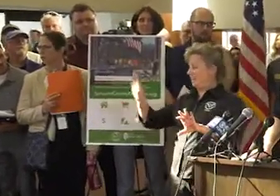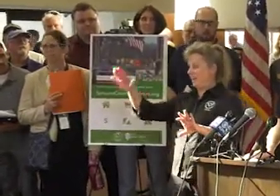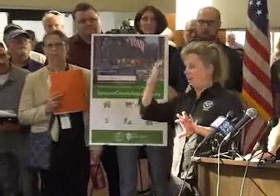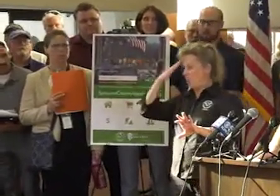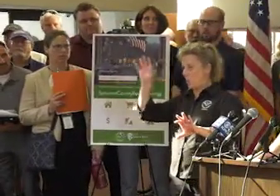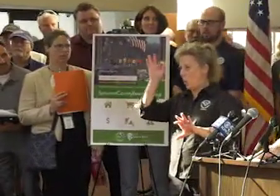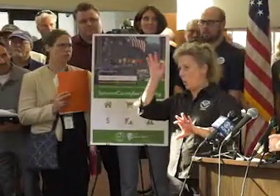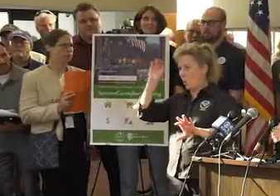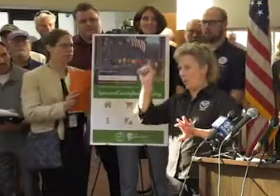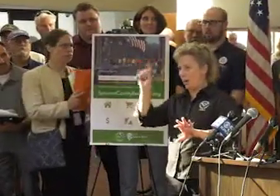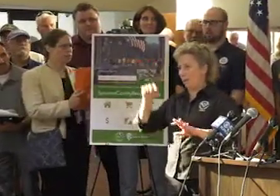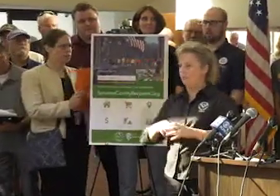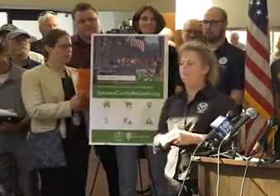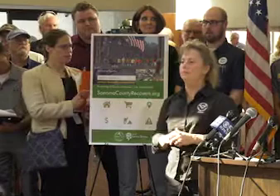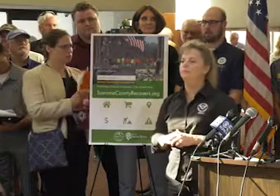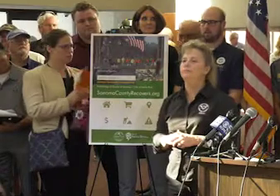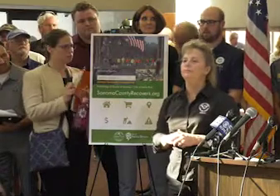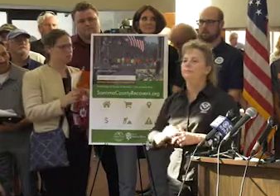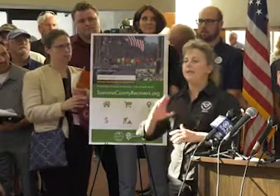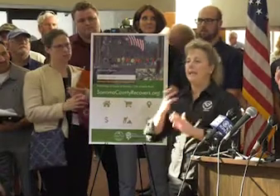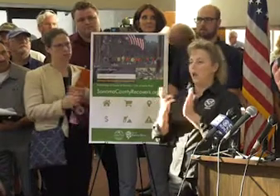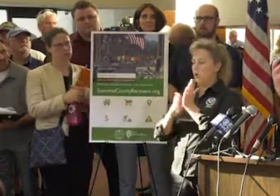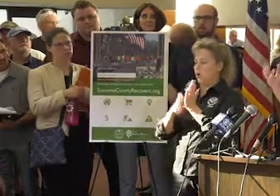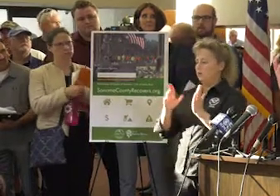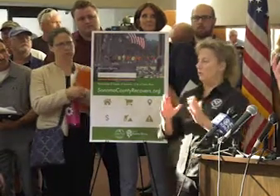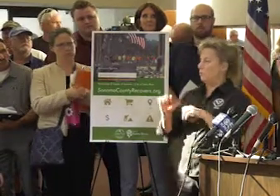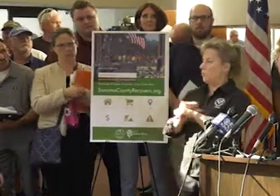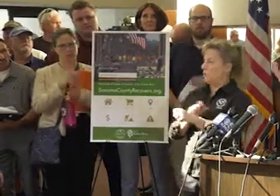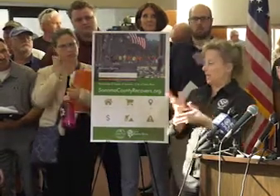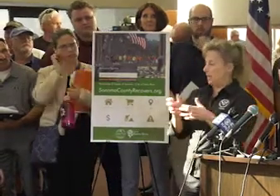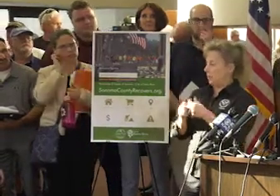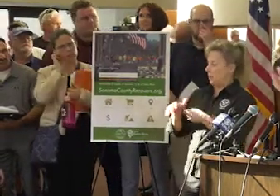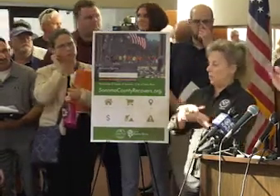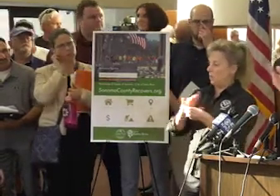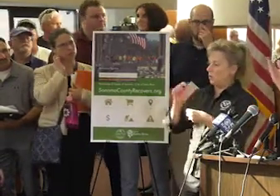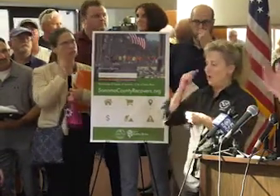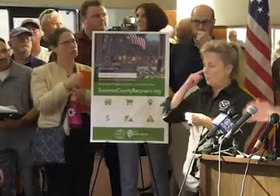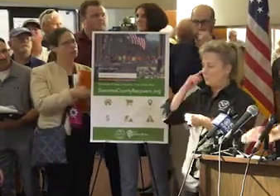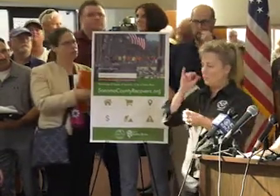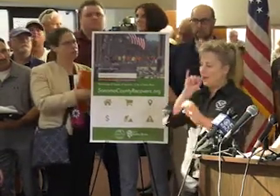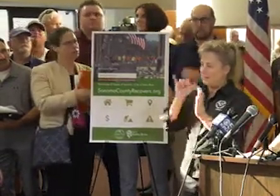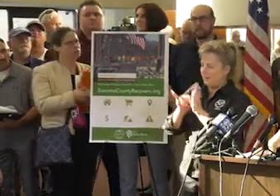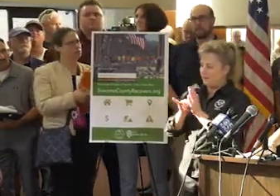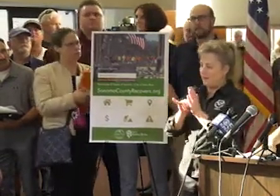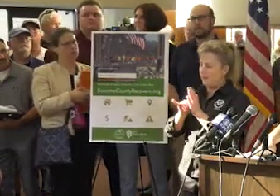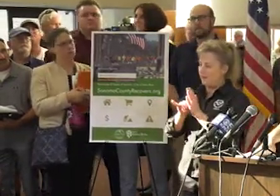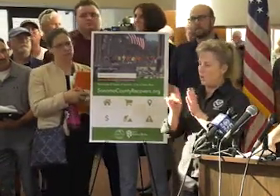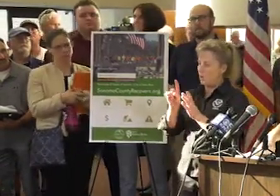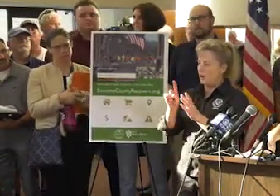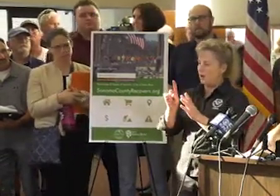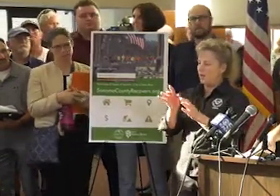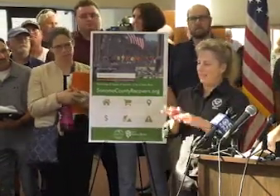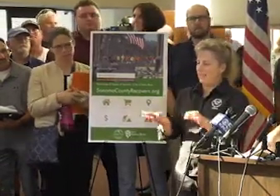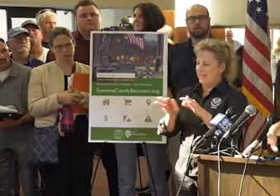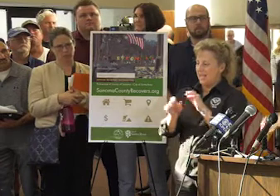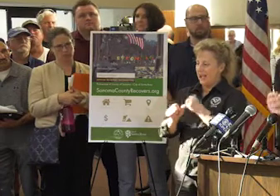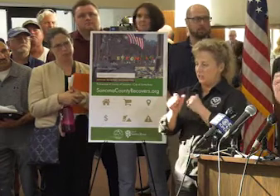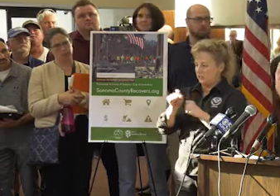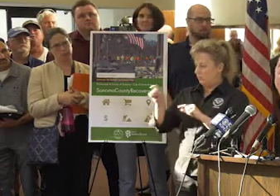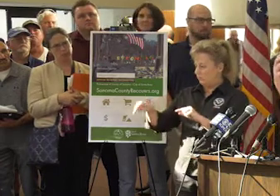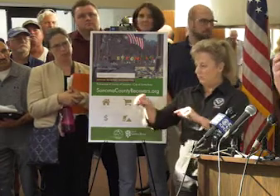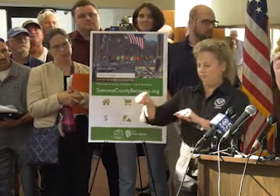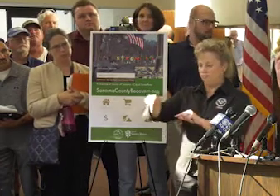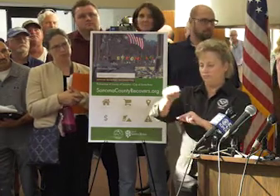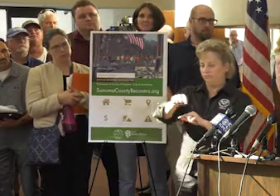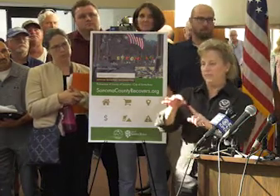is. Our contractors will be working with local government to identify where all those key hazards are, especially